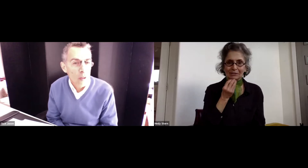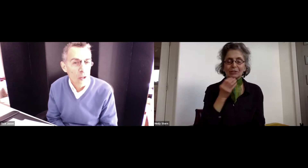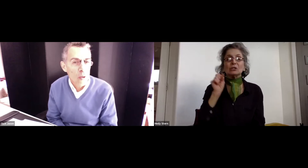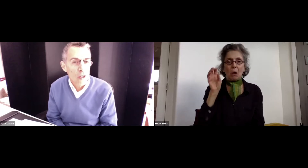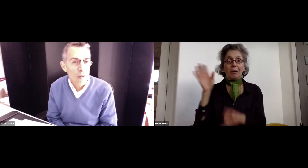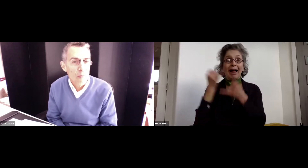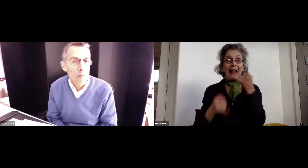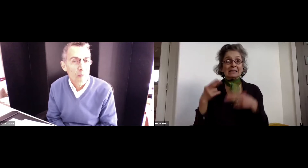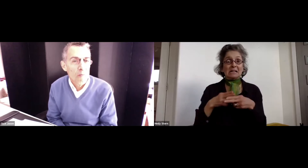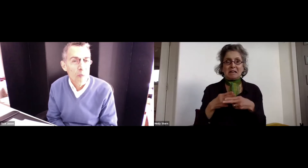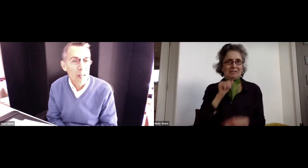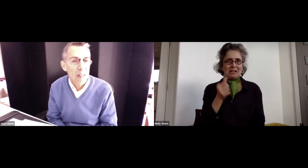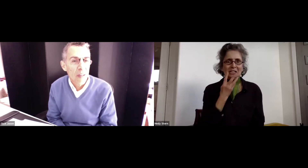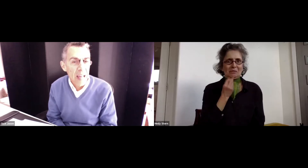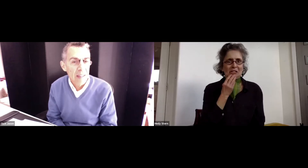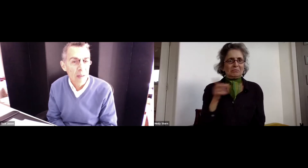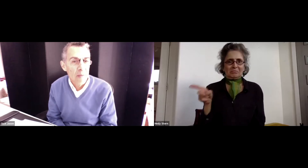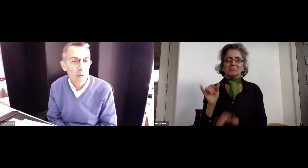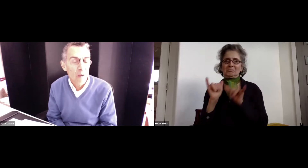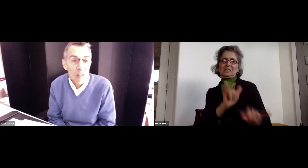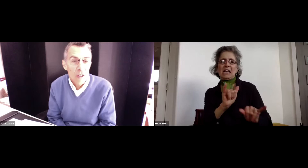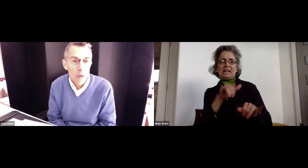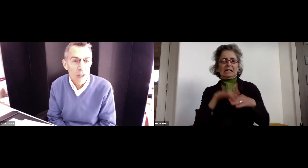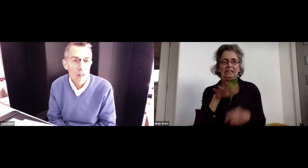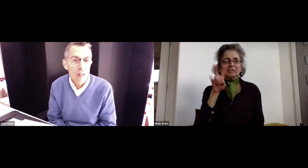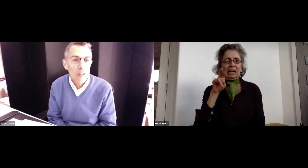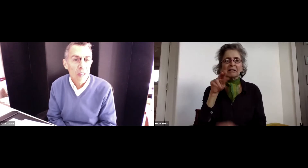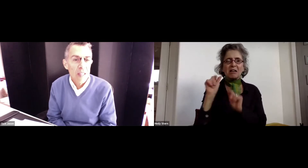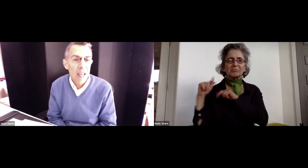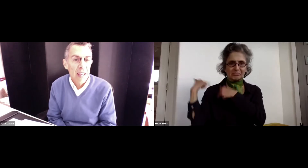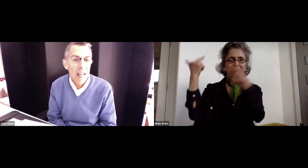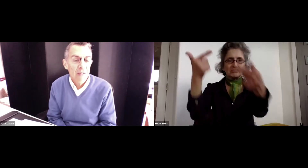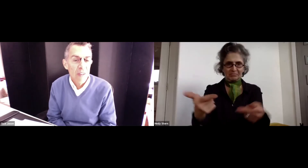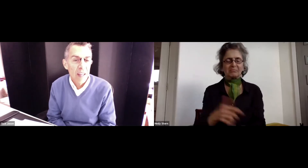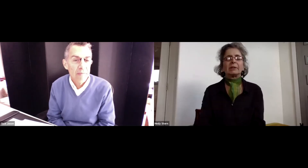Jewish, but their last name wasn't Jewish. So they stayed in Vienna.